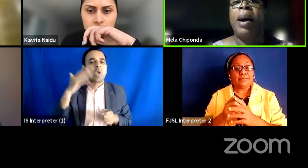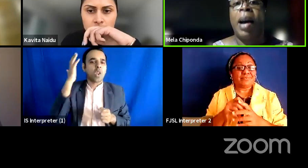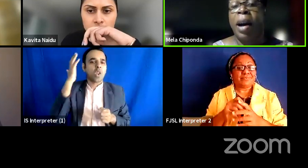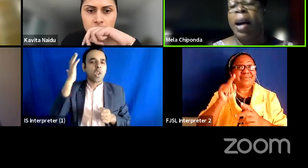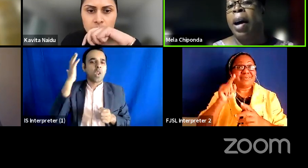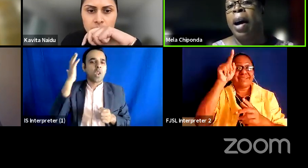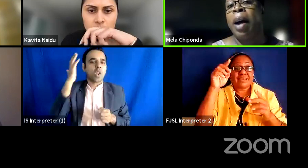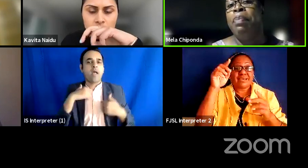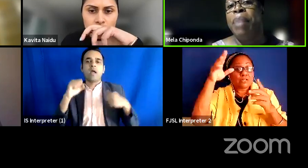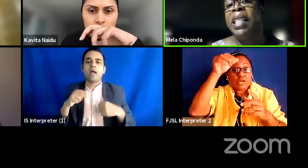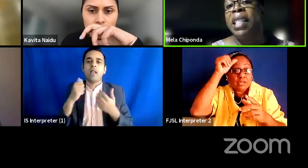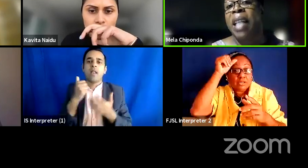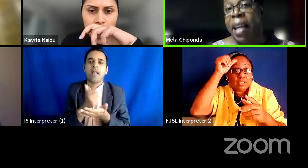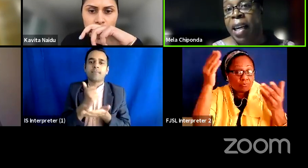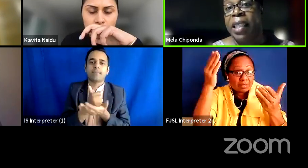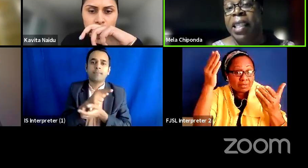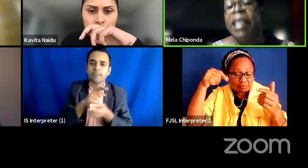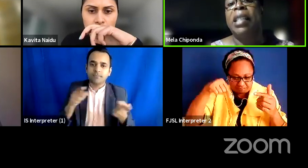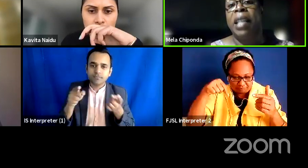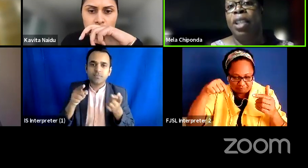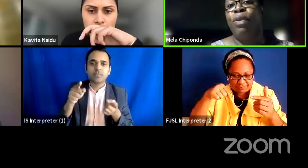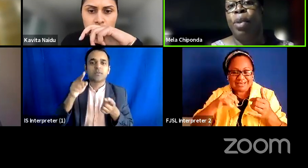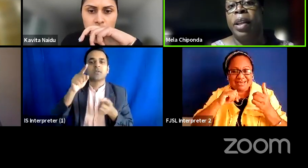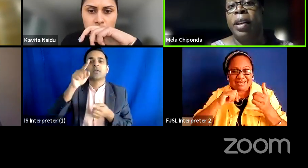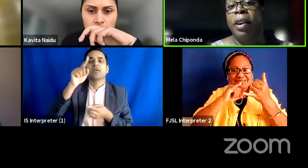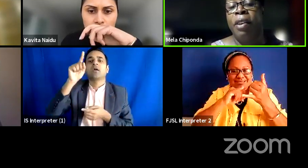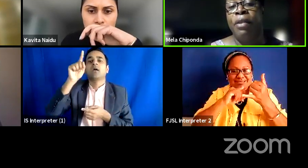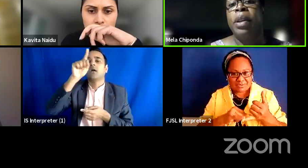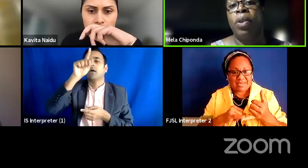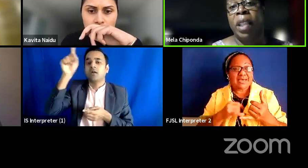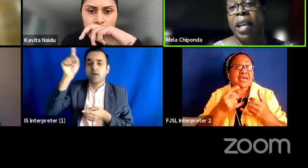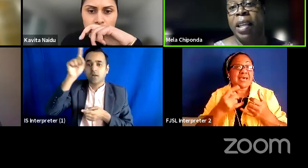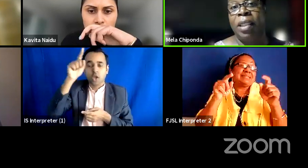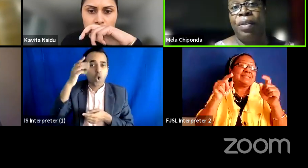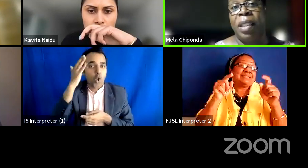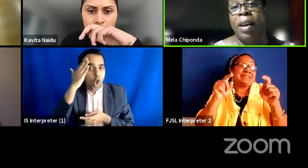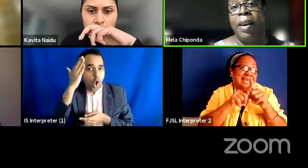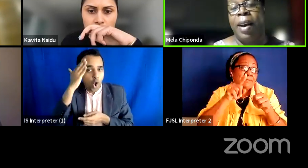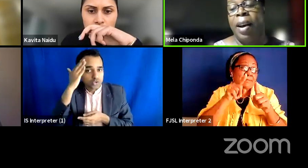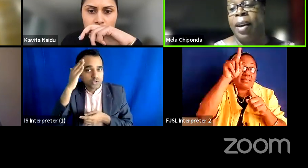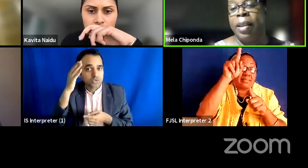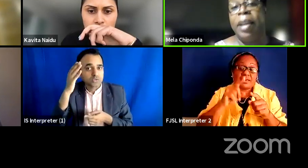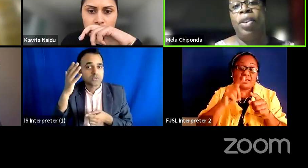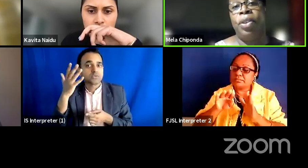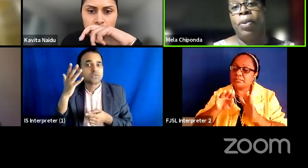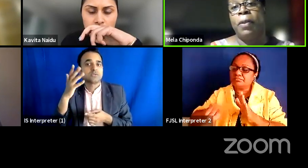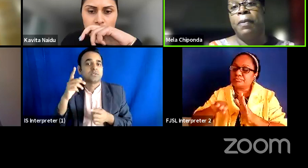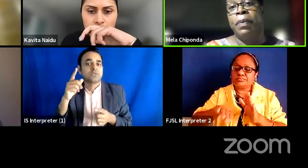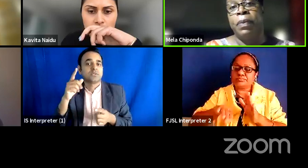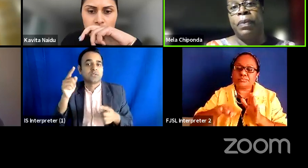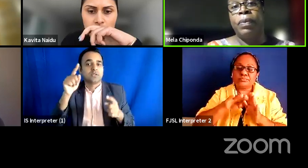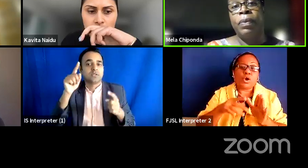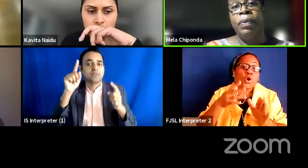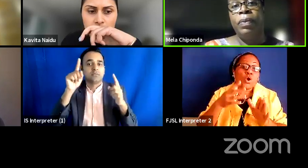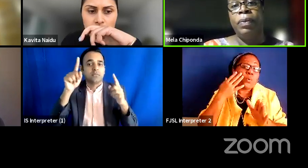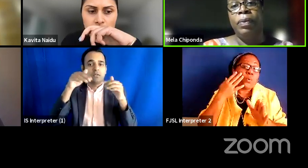south are being silenced in search for the alternatives. Thank you.